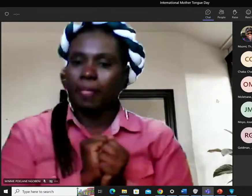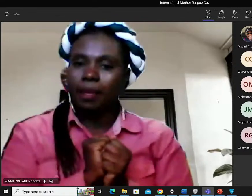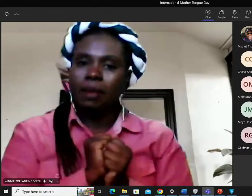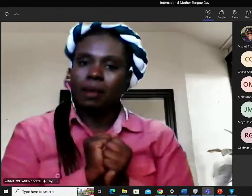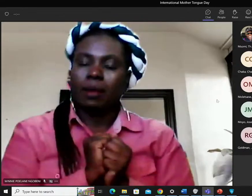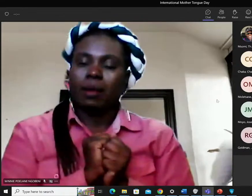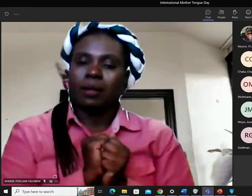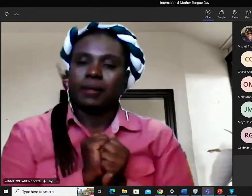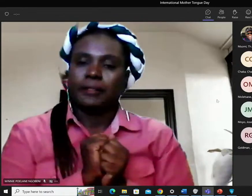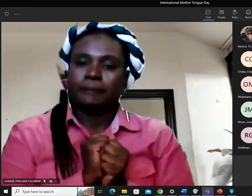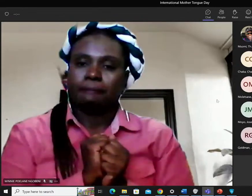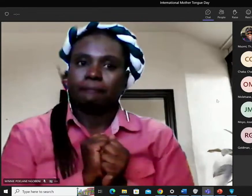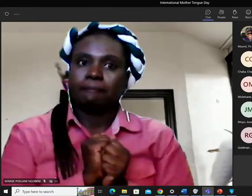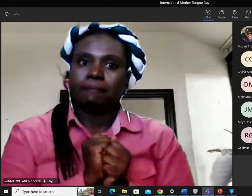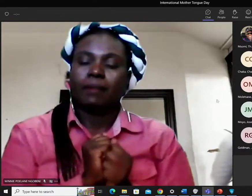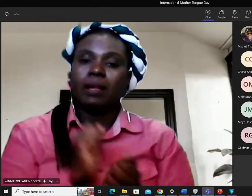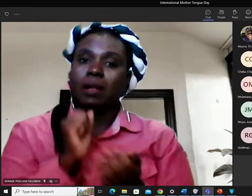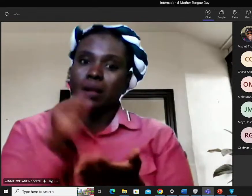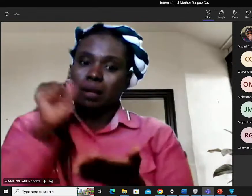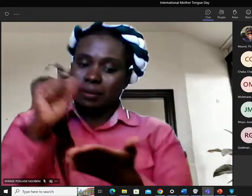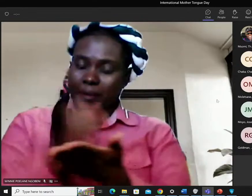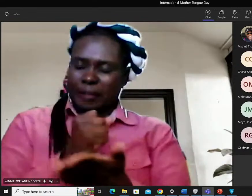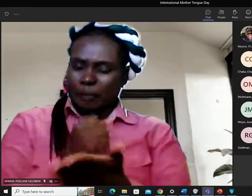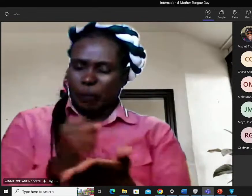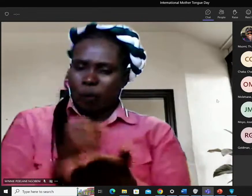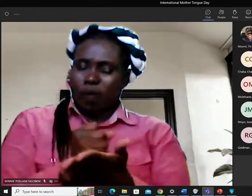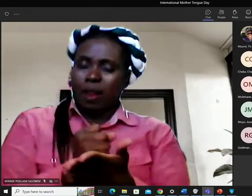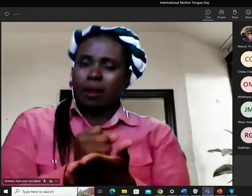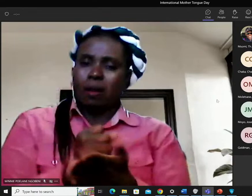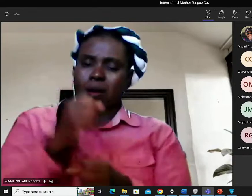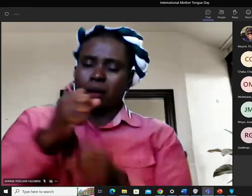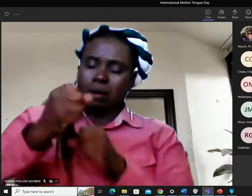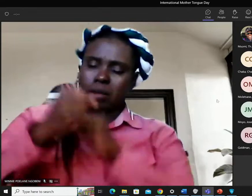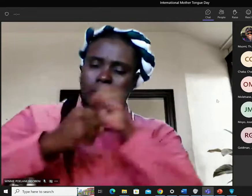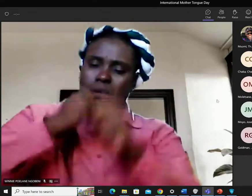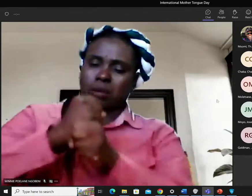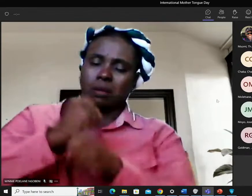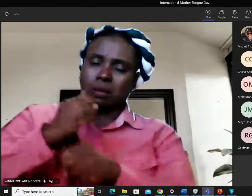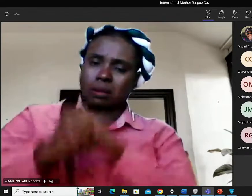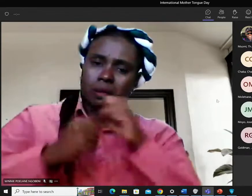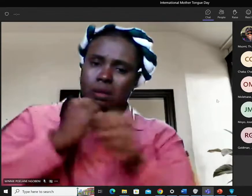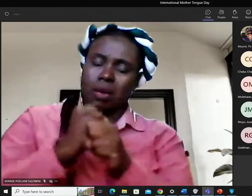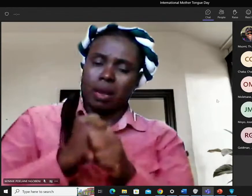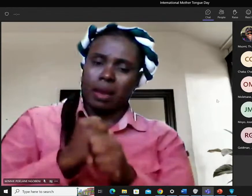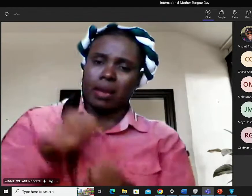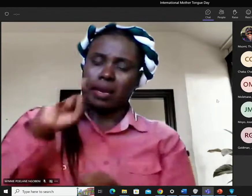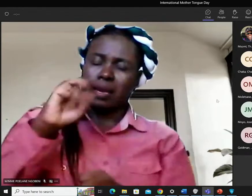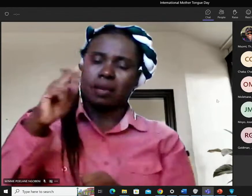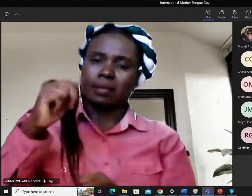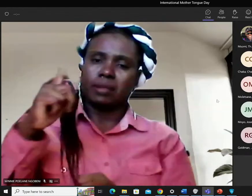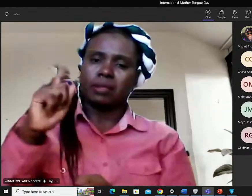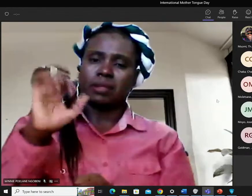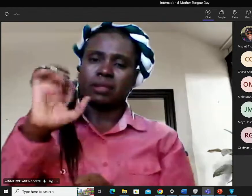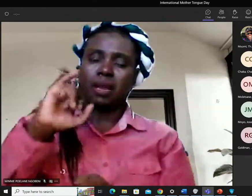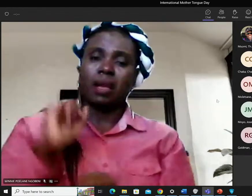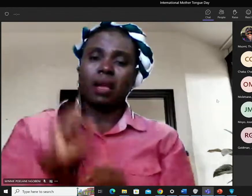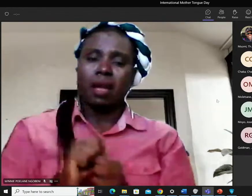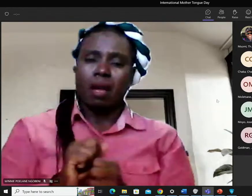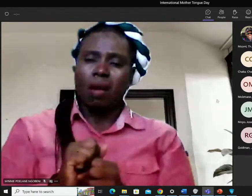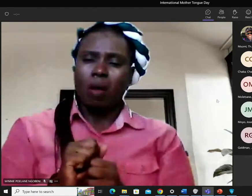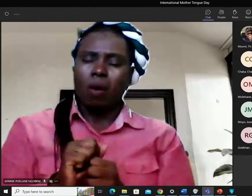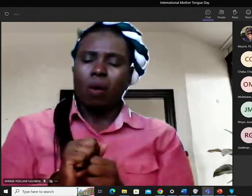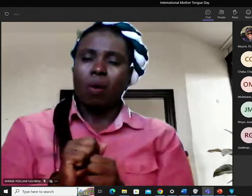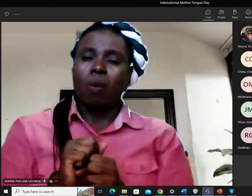It has also been proven over the years in India, in an official order of